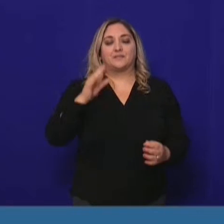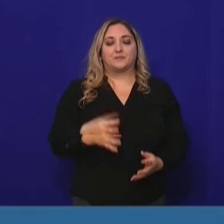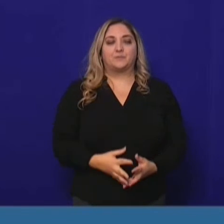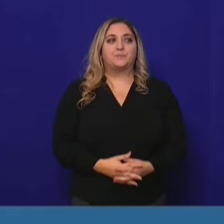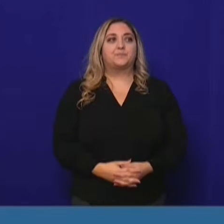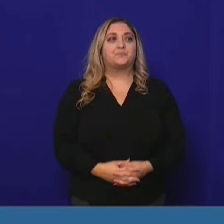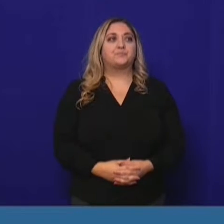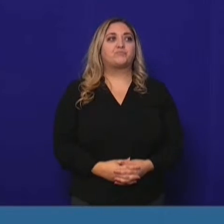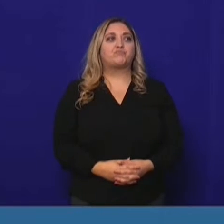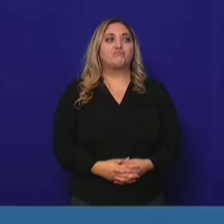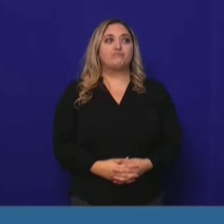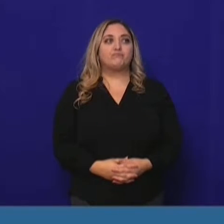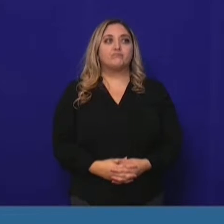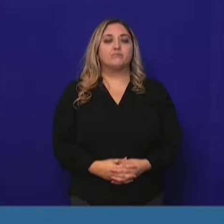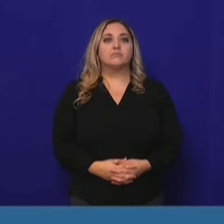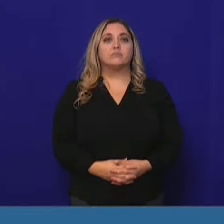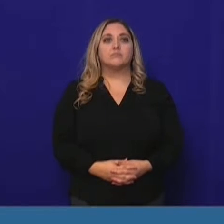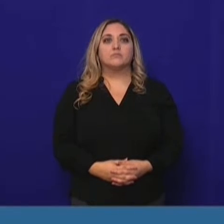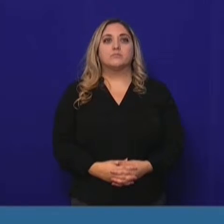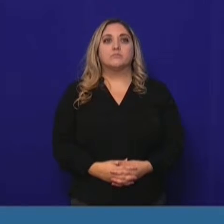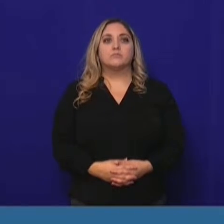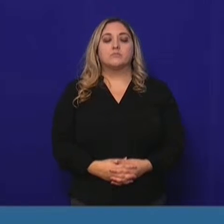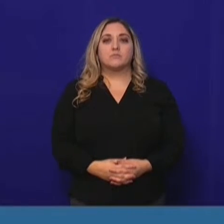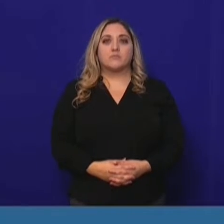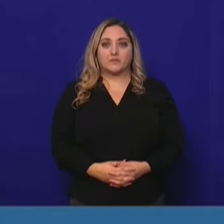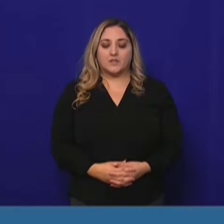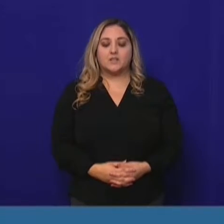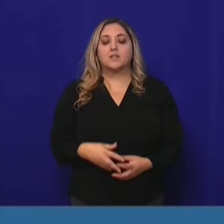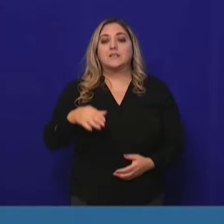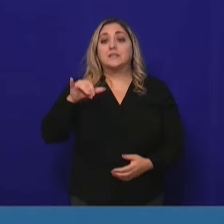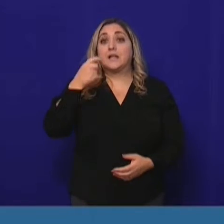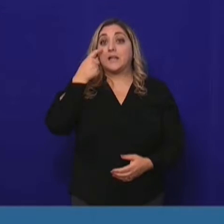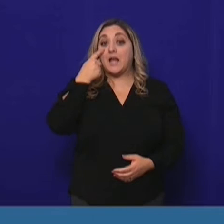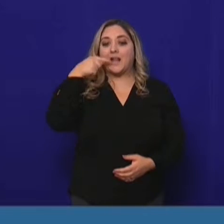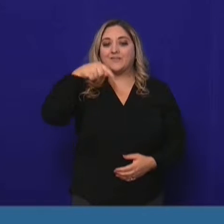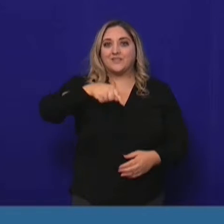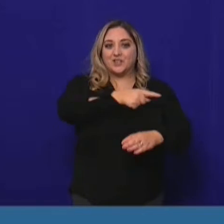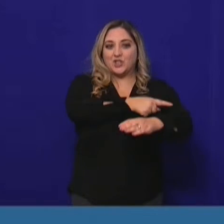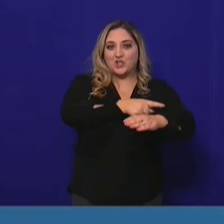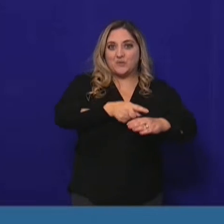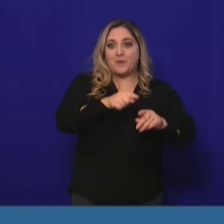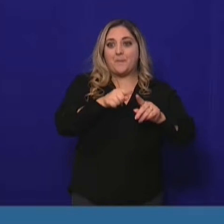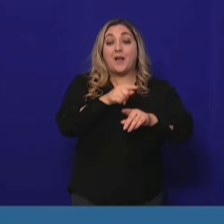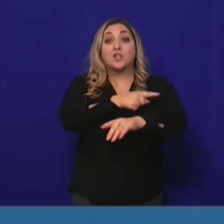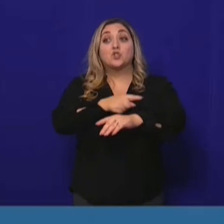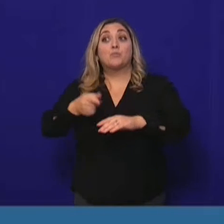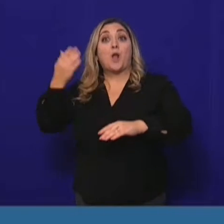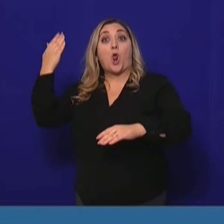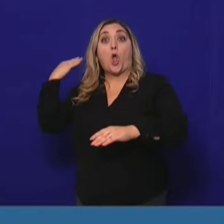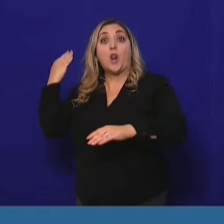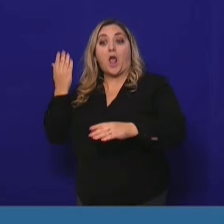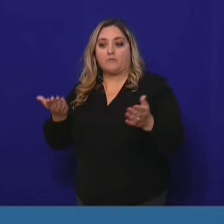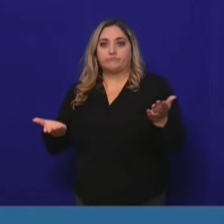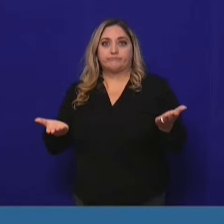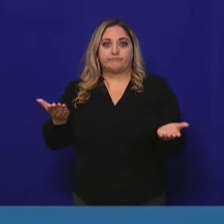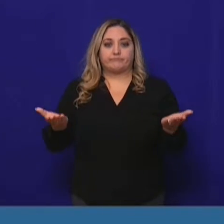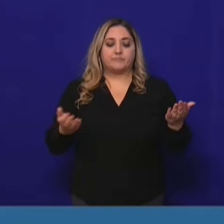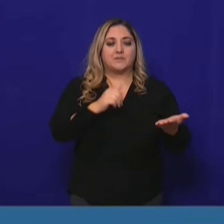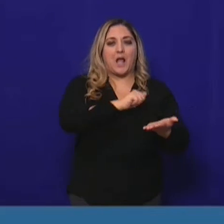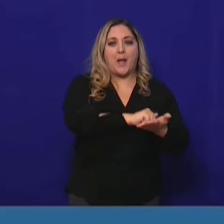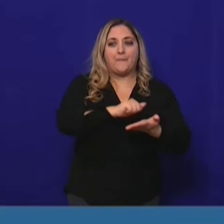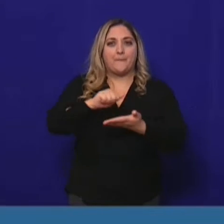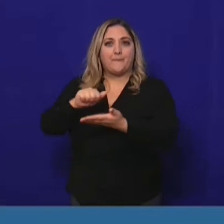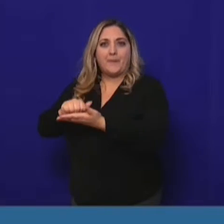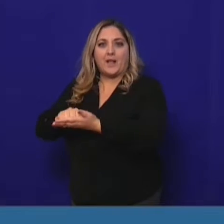meħtieġa. U jekk inqablu x'ġara din il-ġimgħa mal-ġimgħa ta' qabel qegħdin naraw li peress li kellna inqas